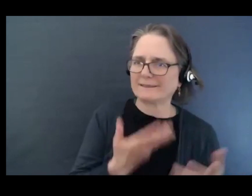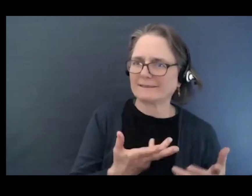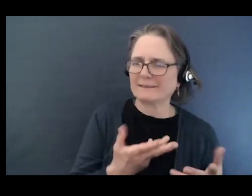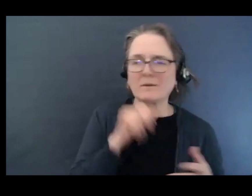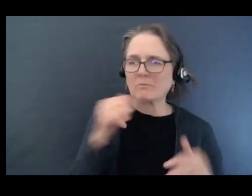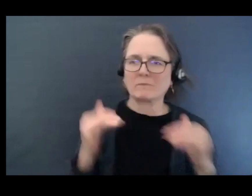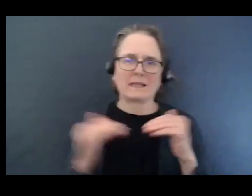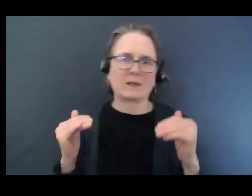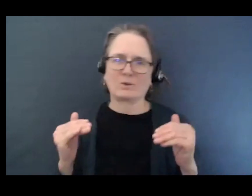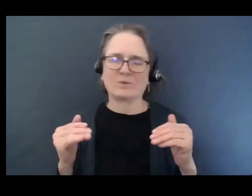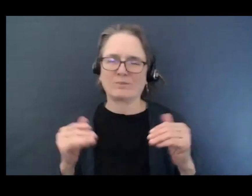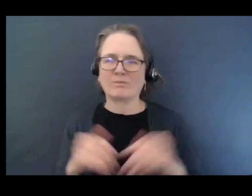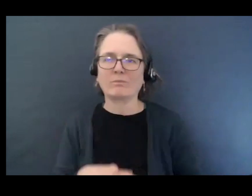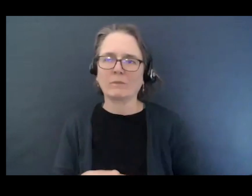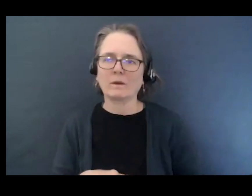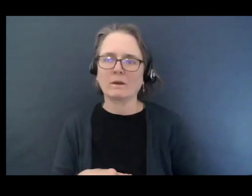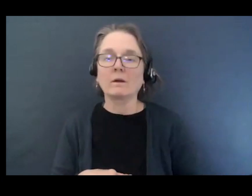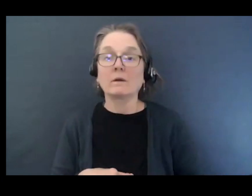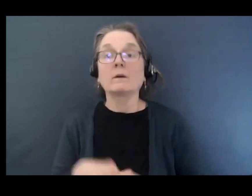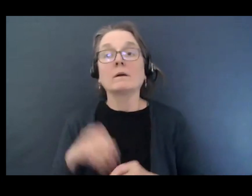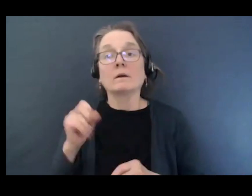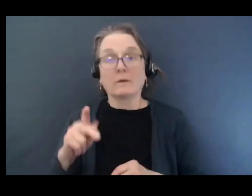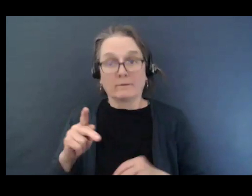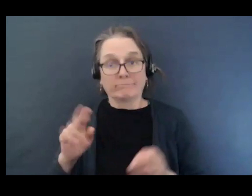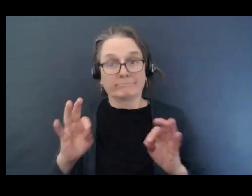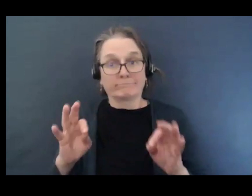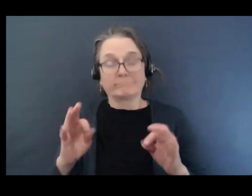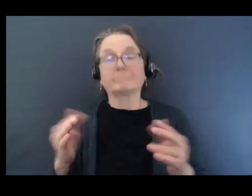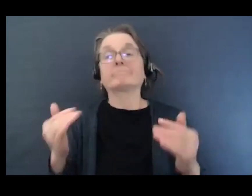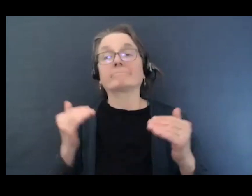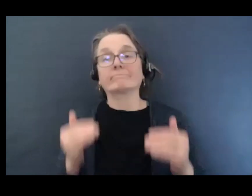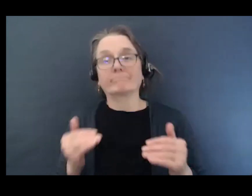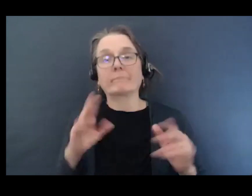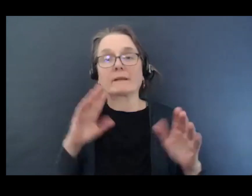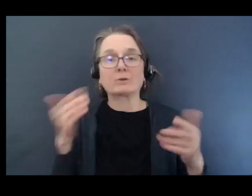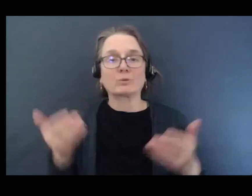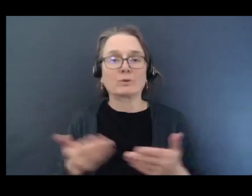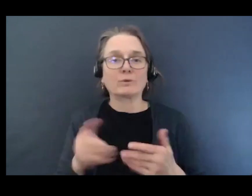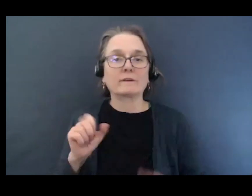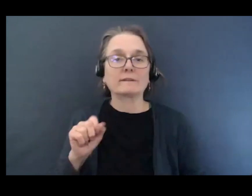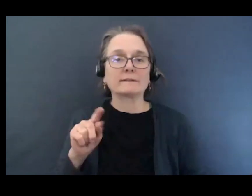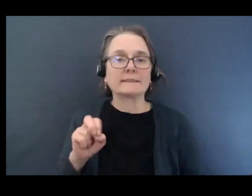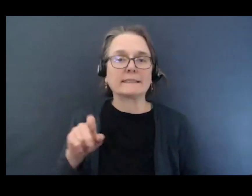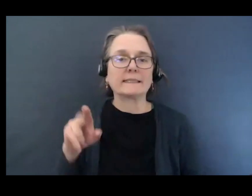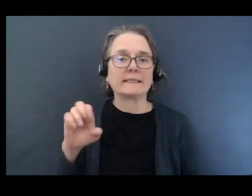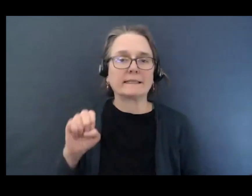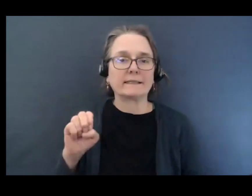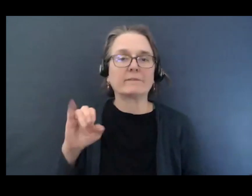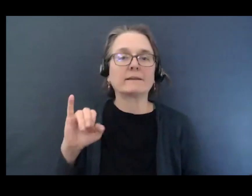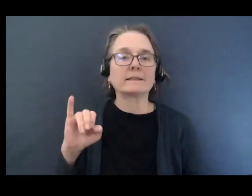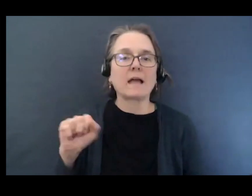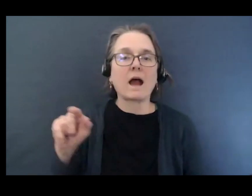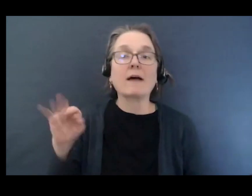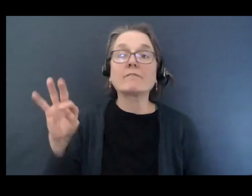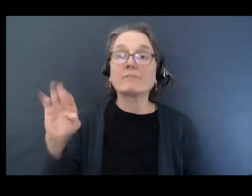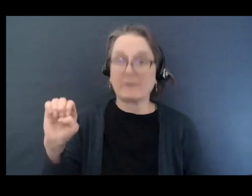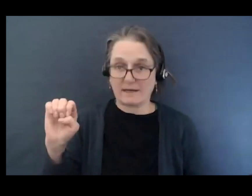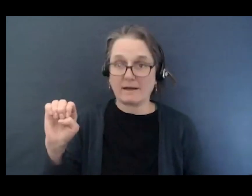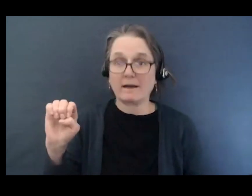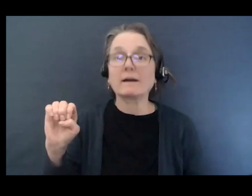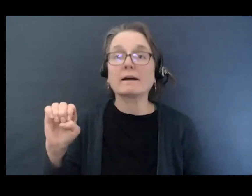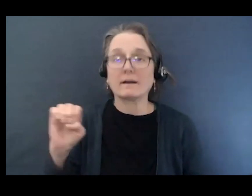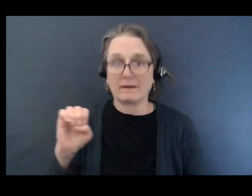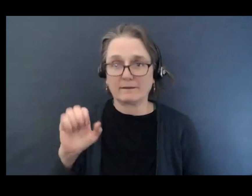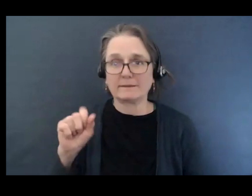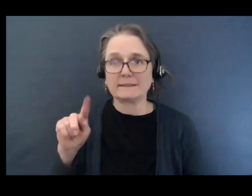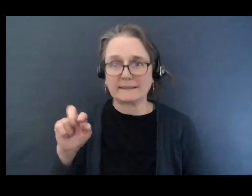of the focus on demand response transportation. So I'll introduce Steve Yaffe, and if you're able to highlight